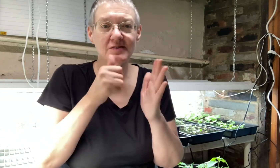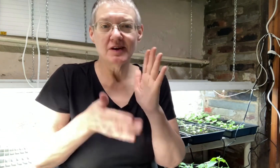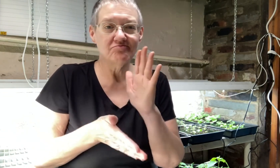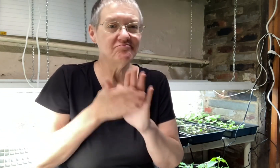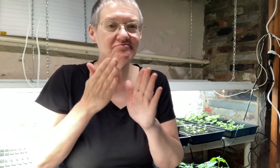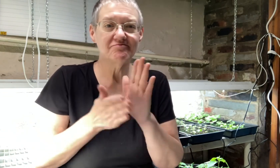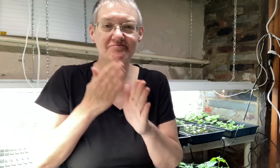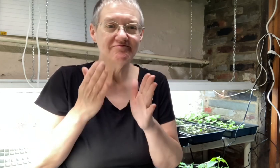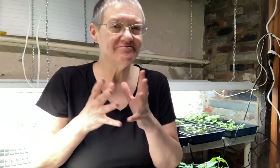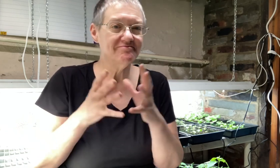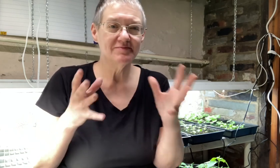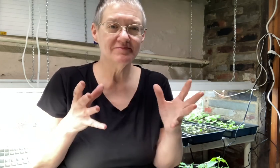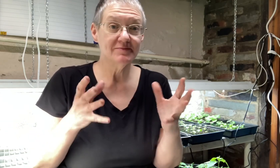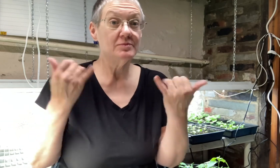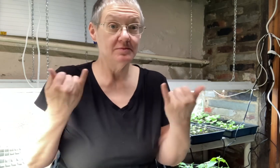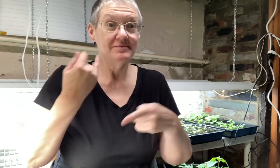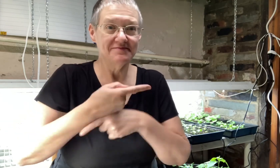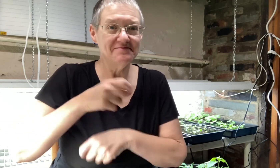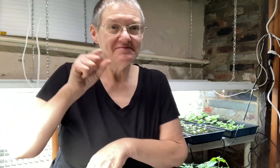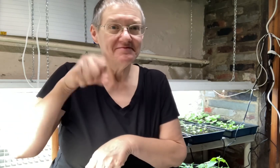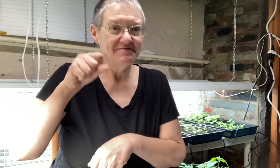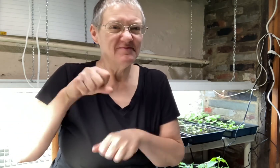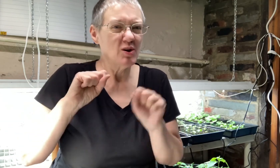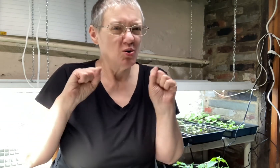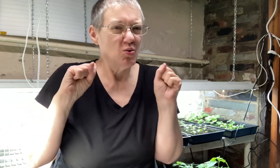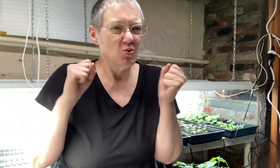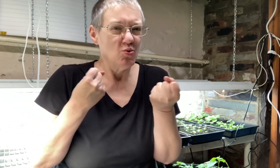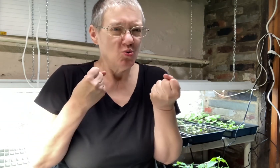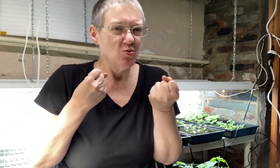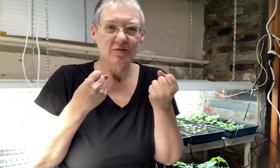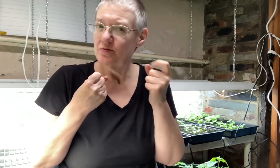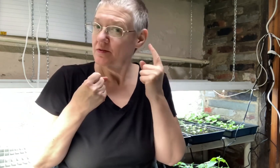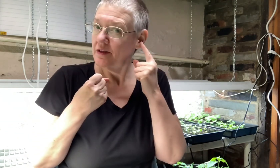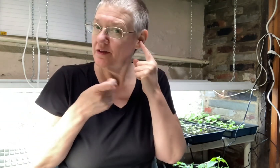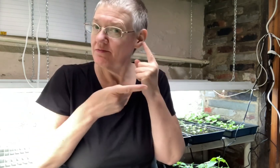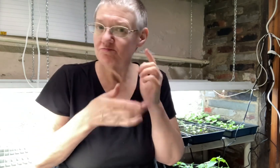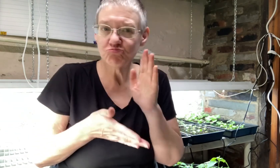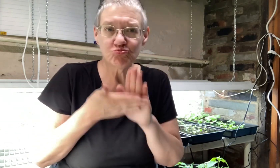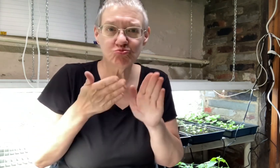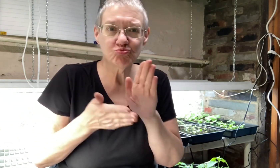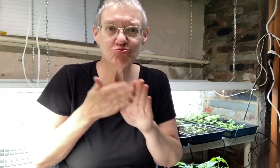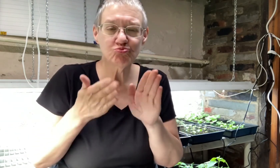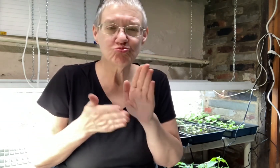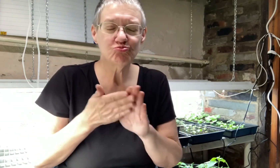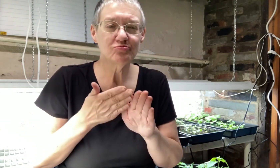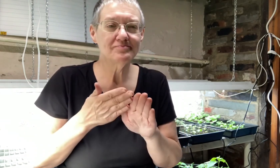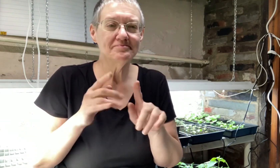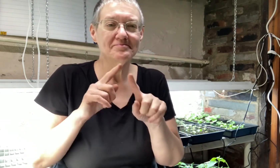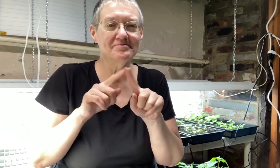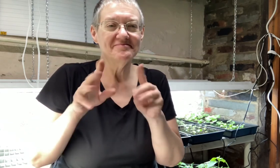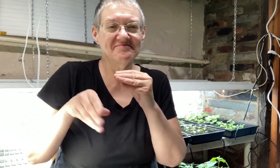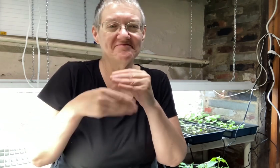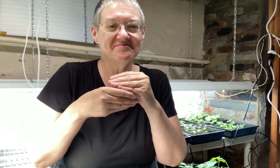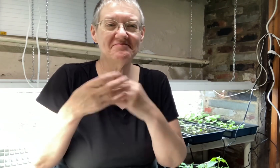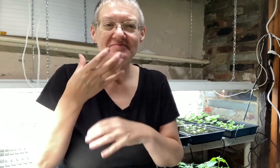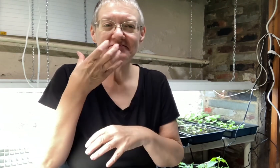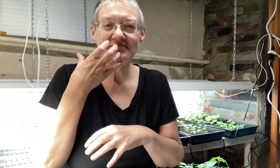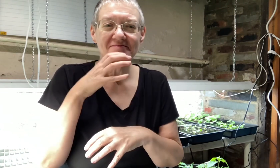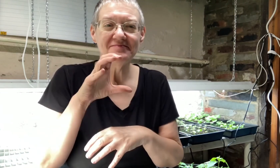warmer than normal February. Now today it's running because it's cold outside. Can you hear it? But